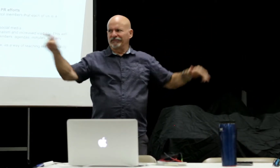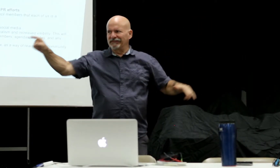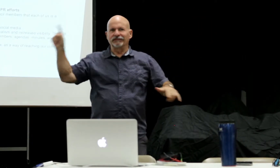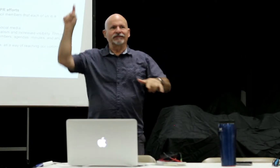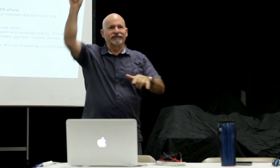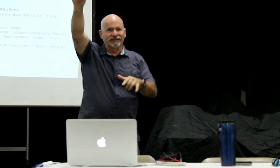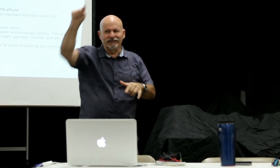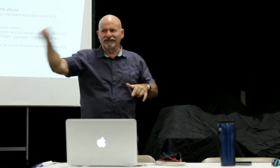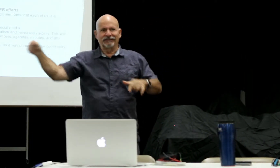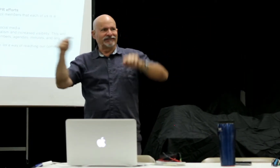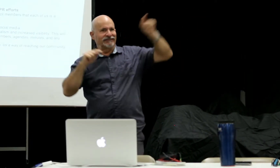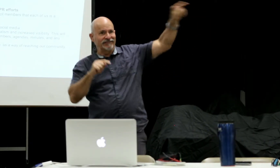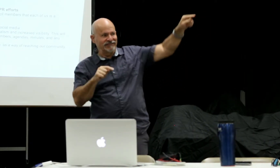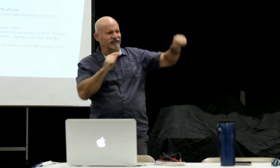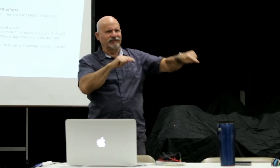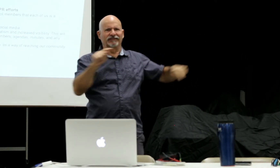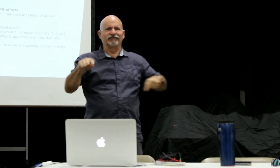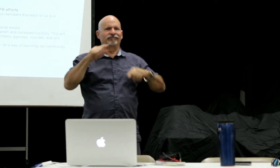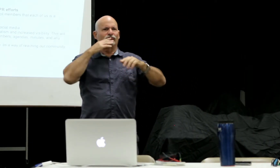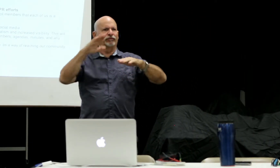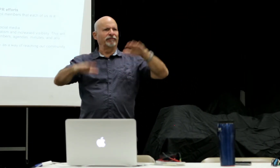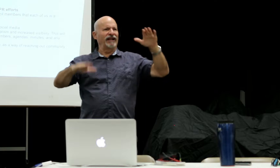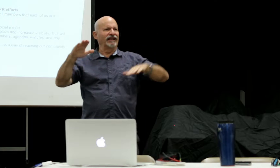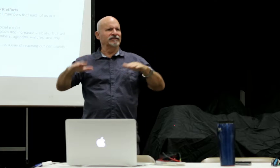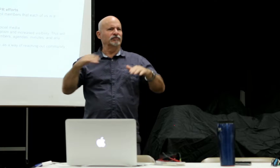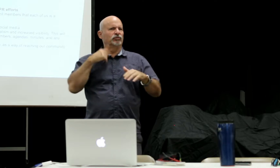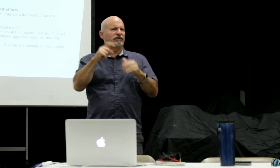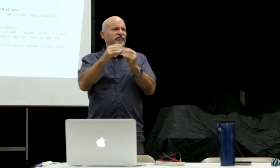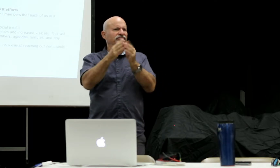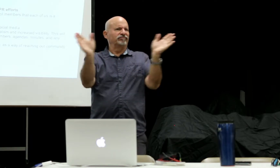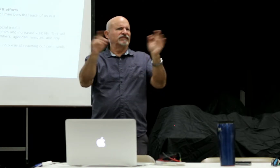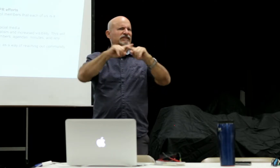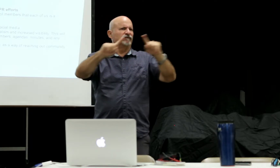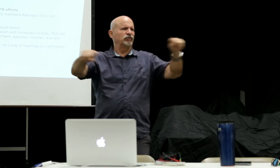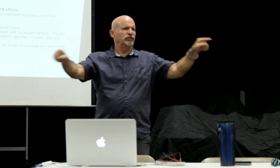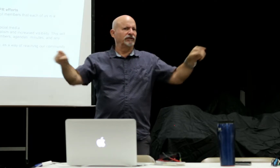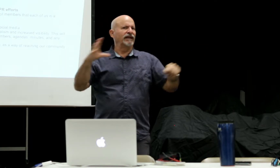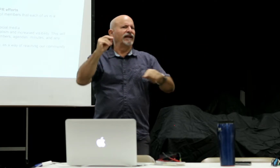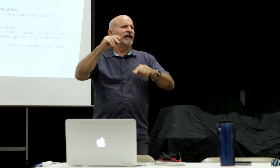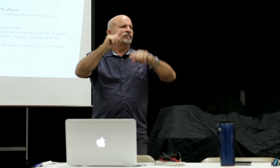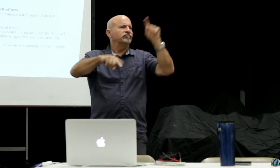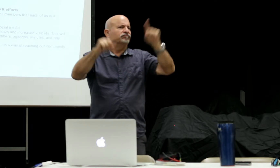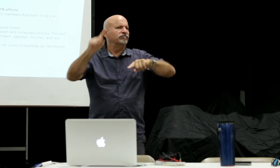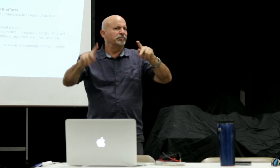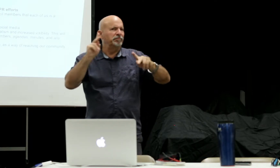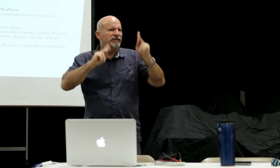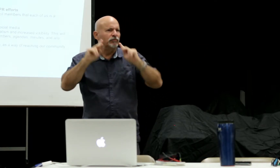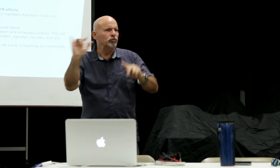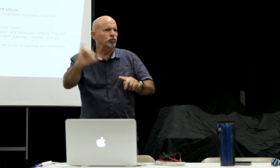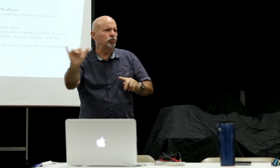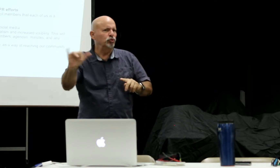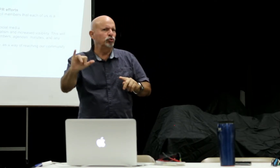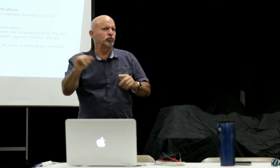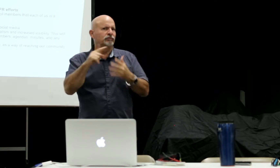can serve, and that we have Jamie's in Madera, Patty's in Salinas, and some of us are in Fresno. So there is diversity amongst